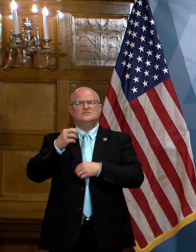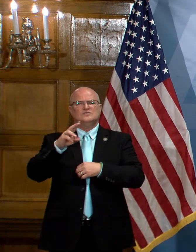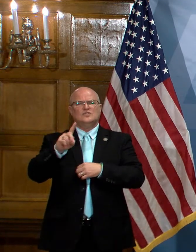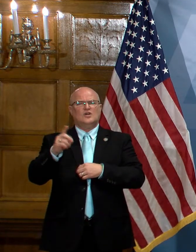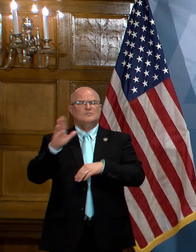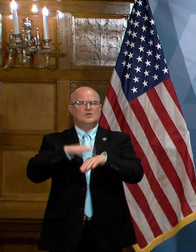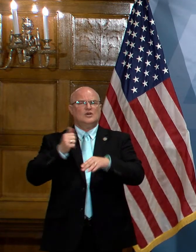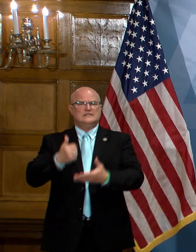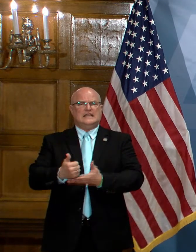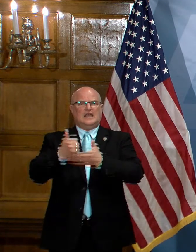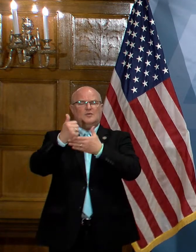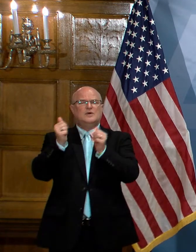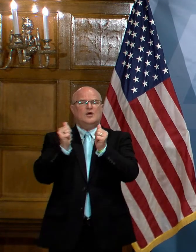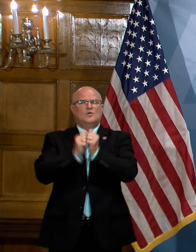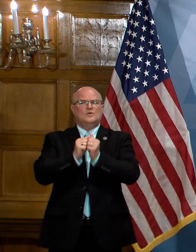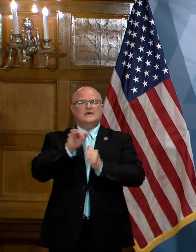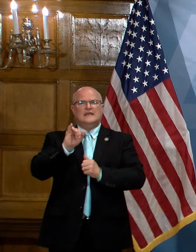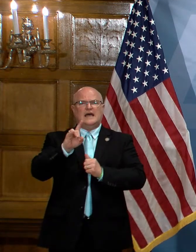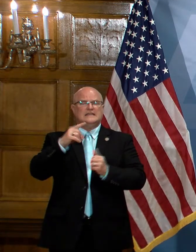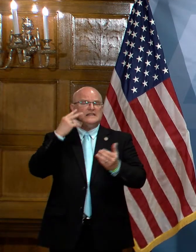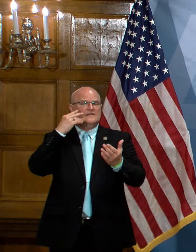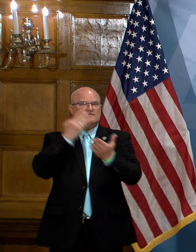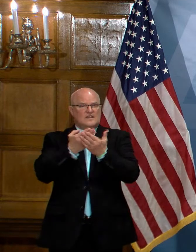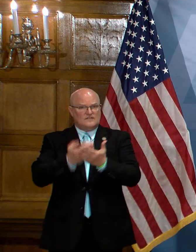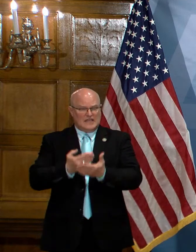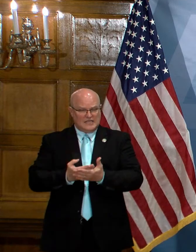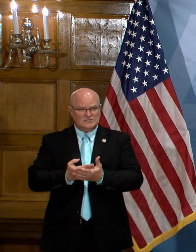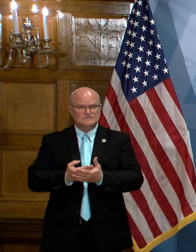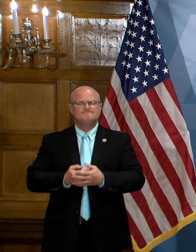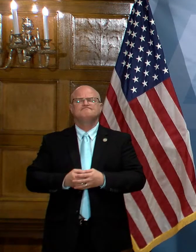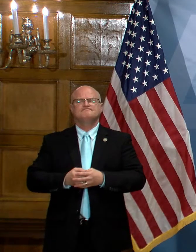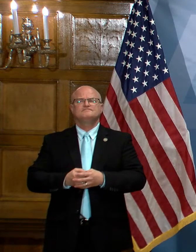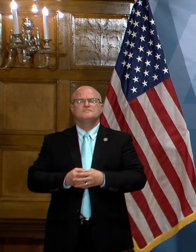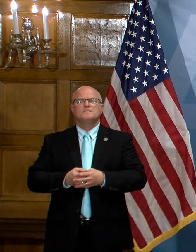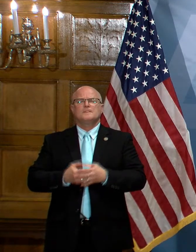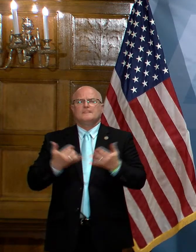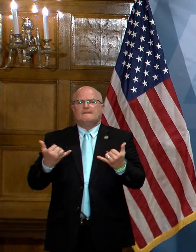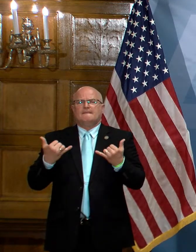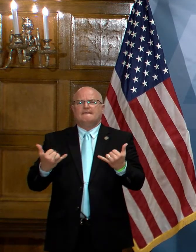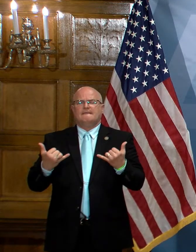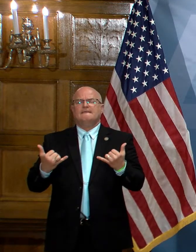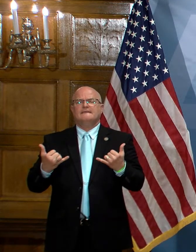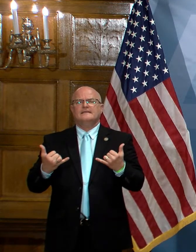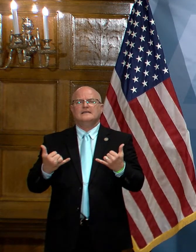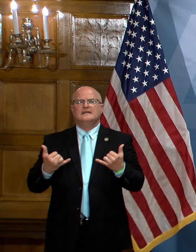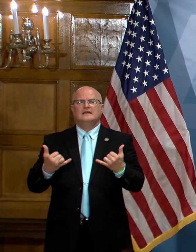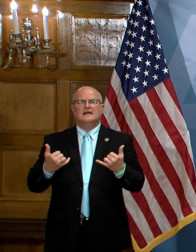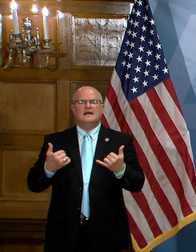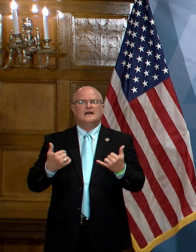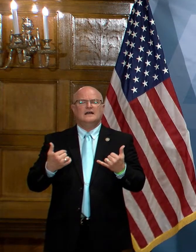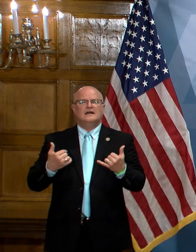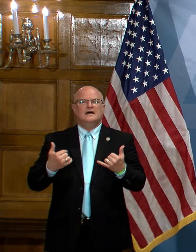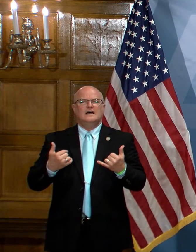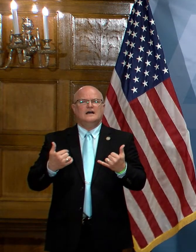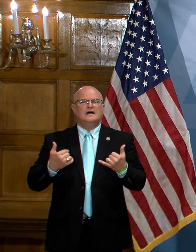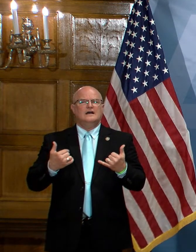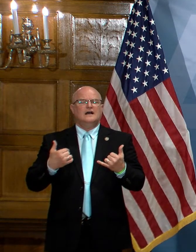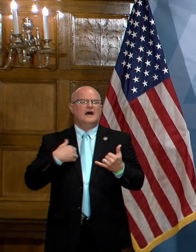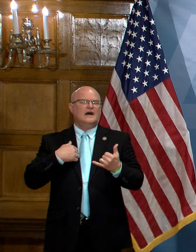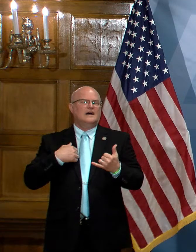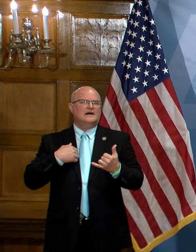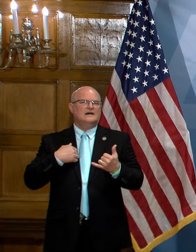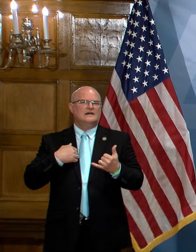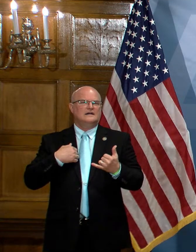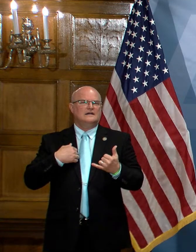to help out with ID verification events. At this point, a year into this, you still have about